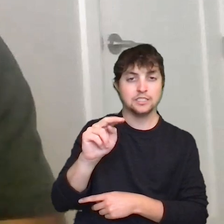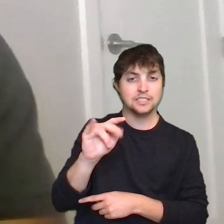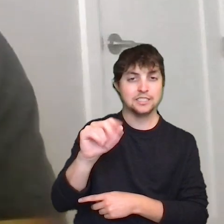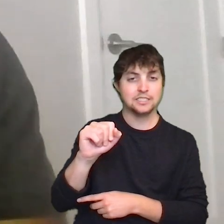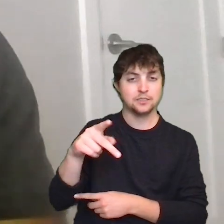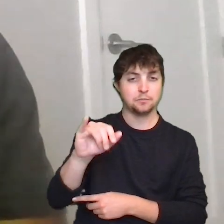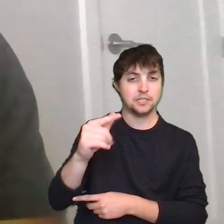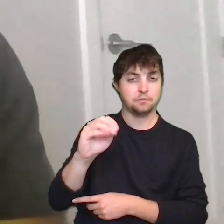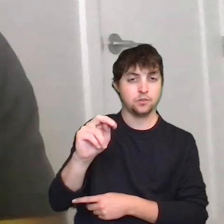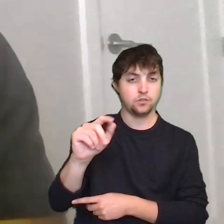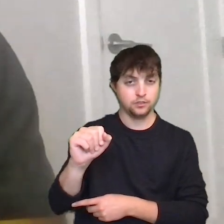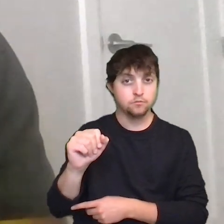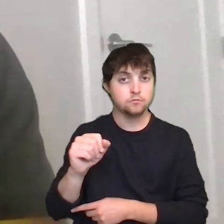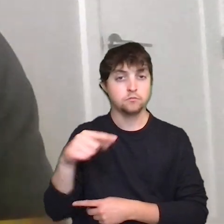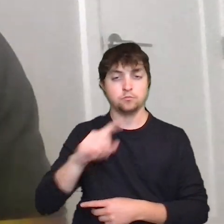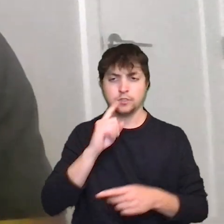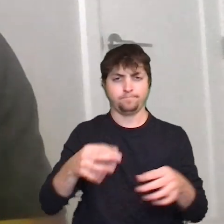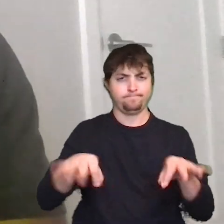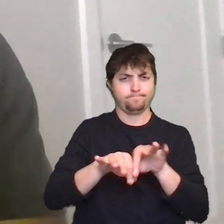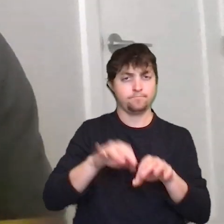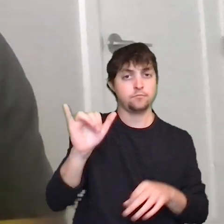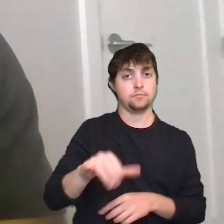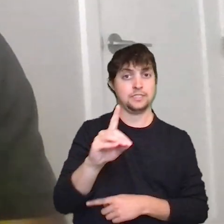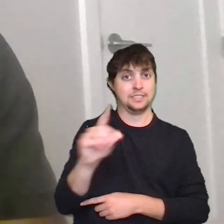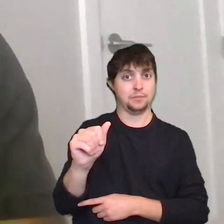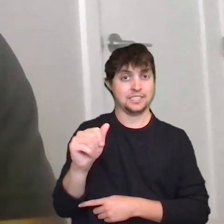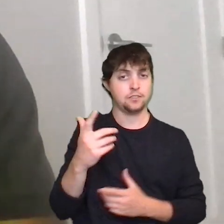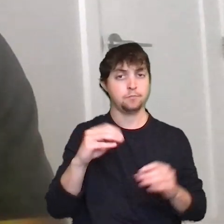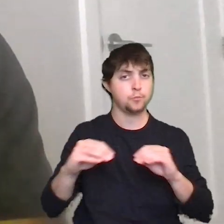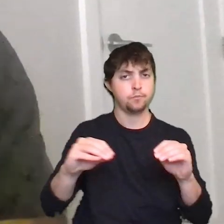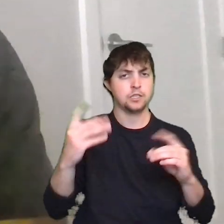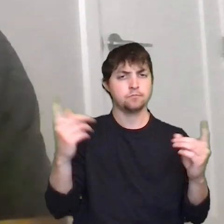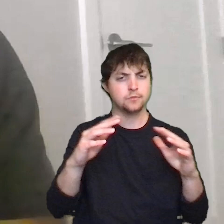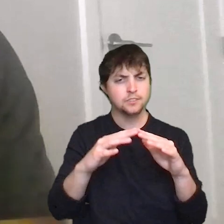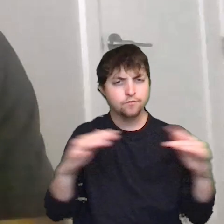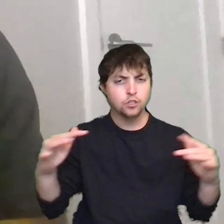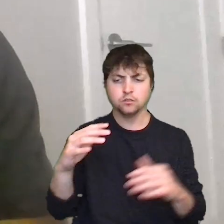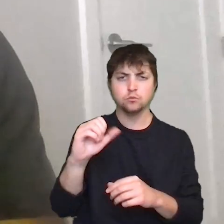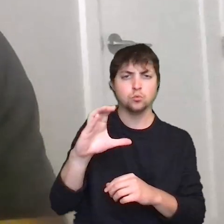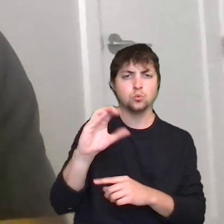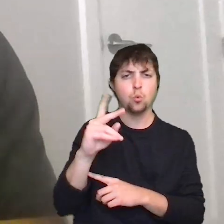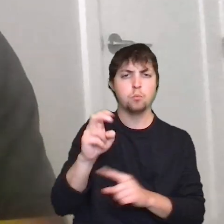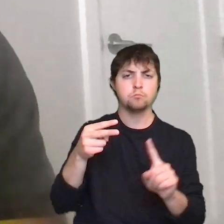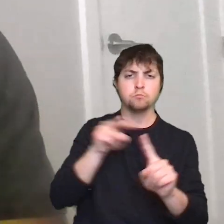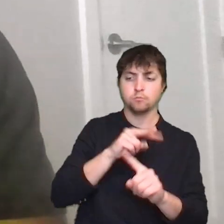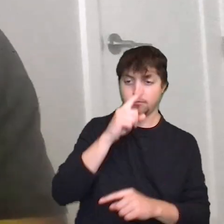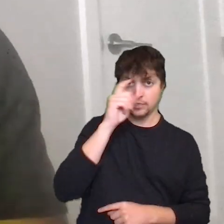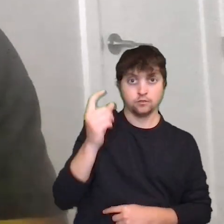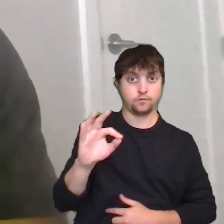pigmentosa. So it is very important that the disability movement diversifies the